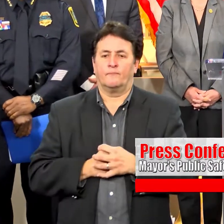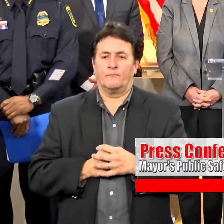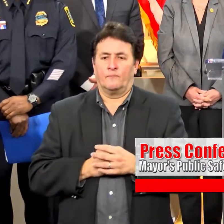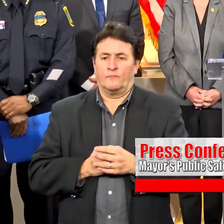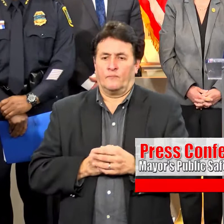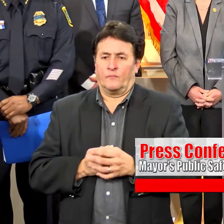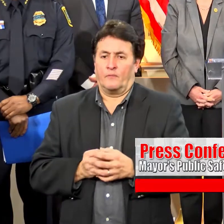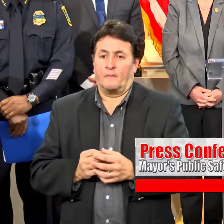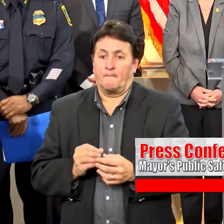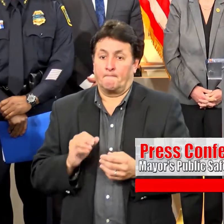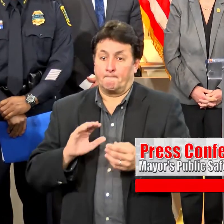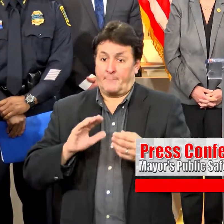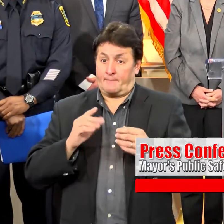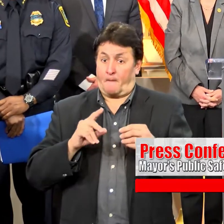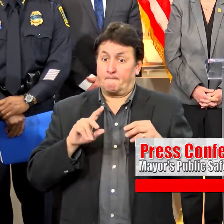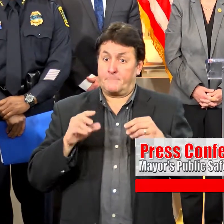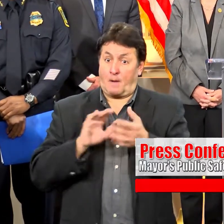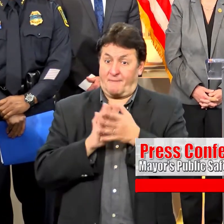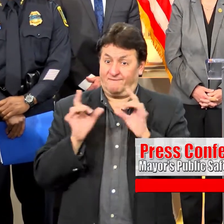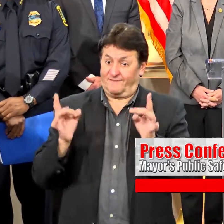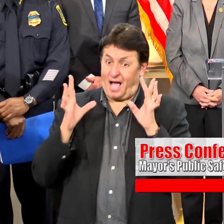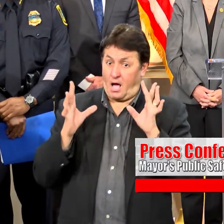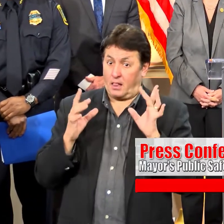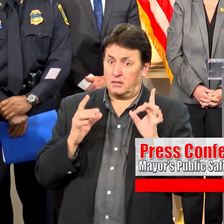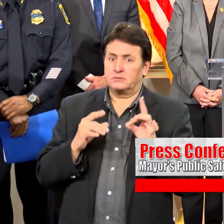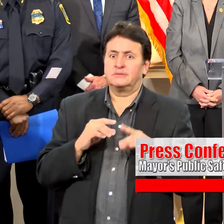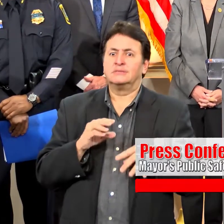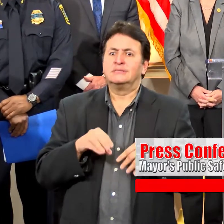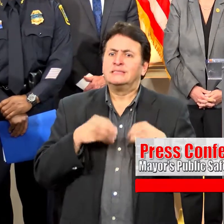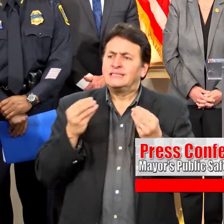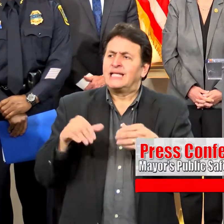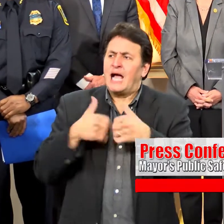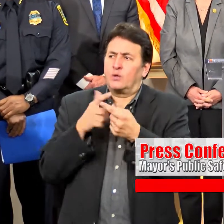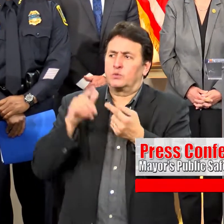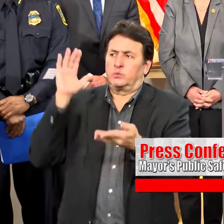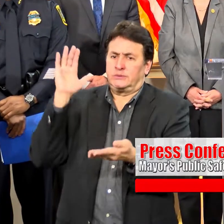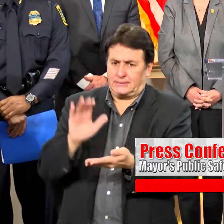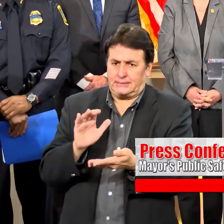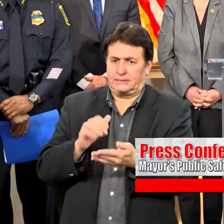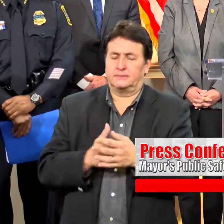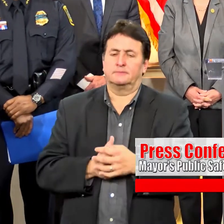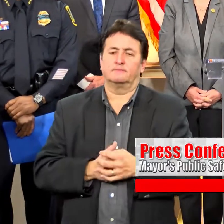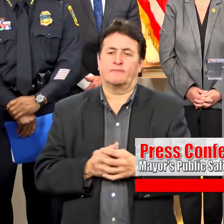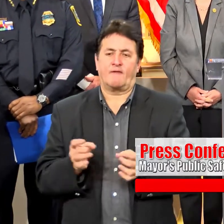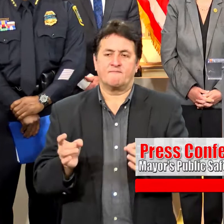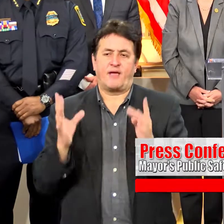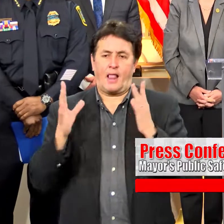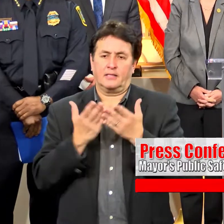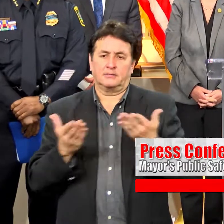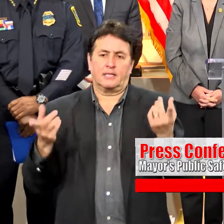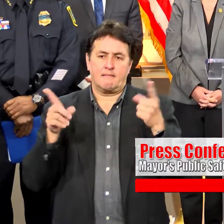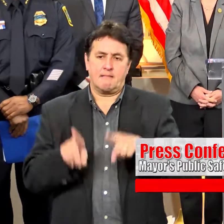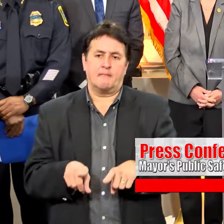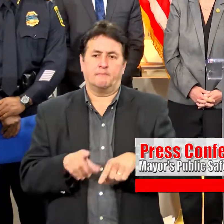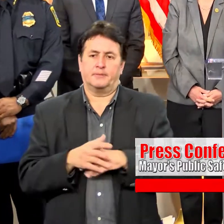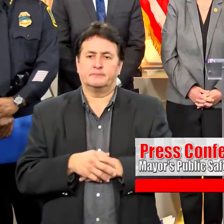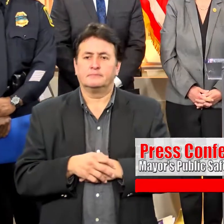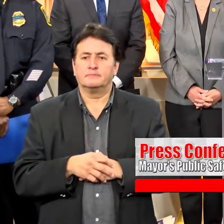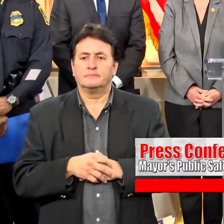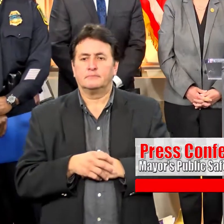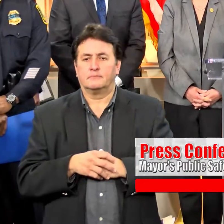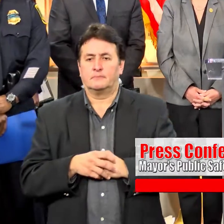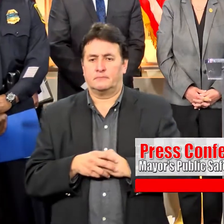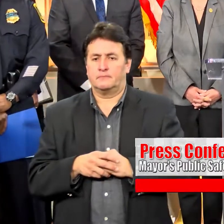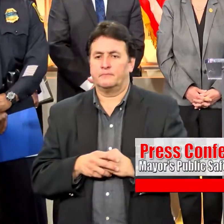and providing them with alternative solutions. Also, the Community Reinterest Network program has been effective.